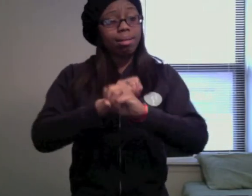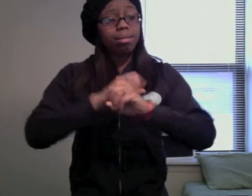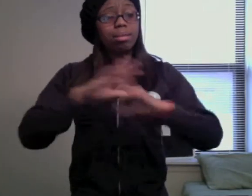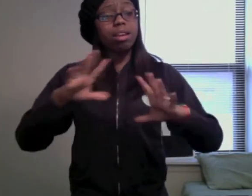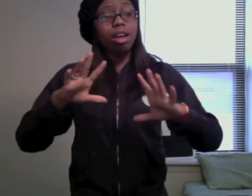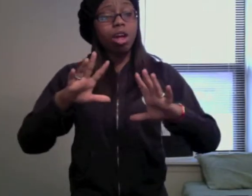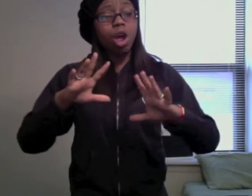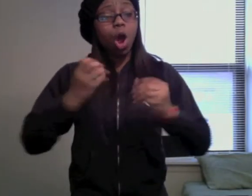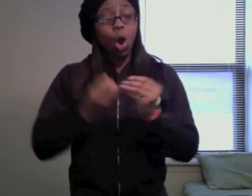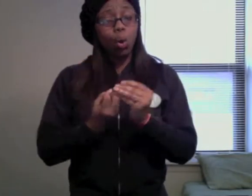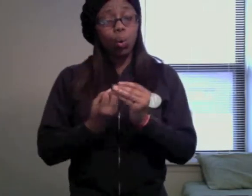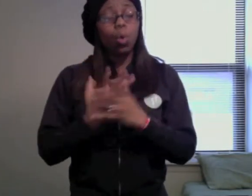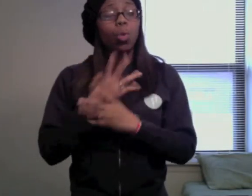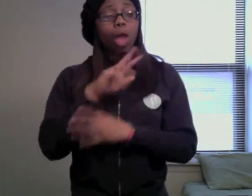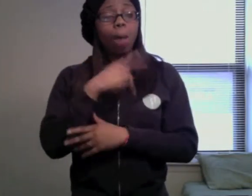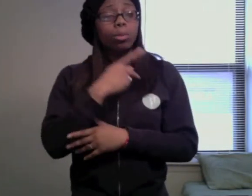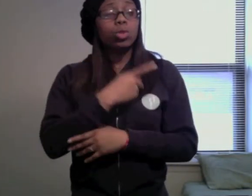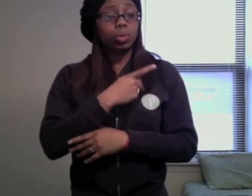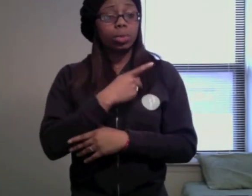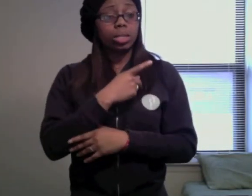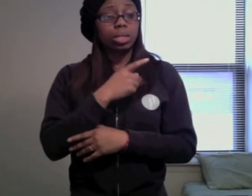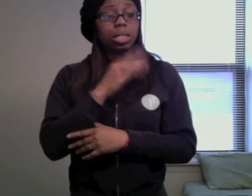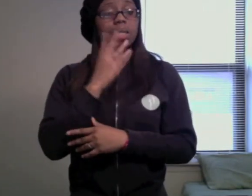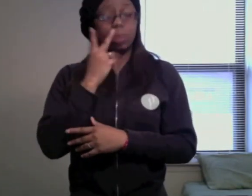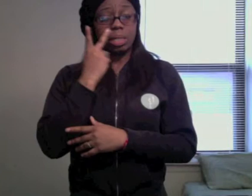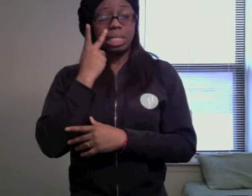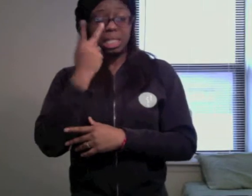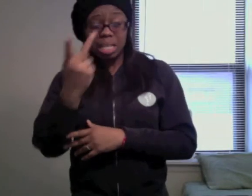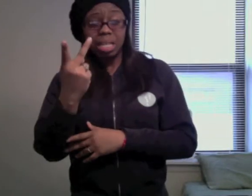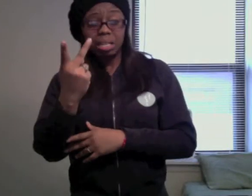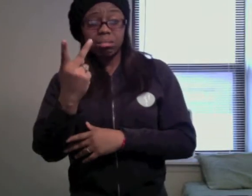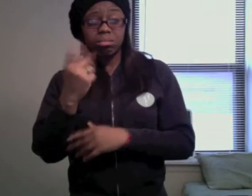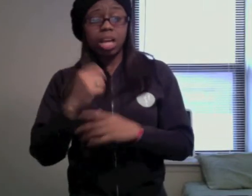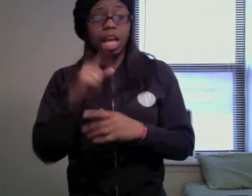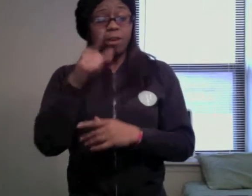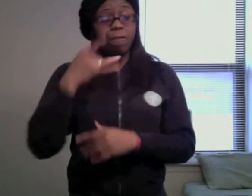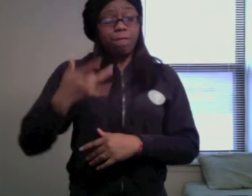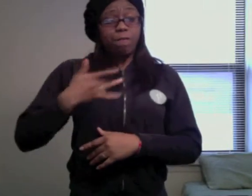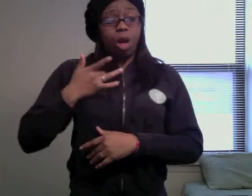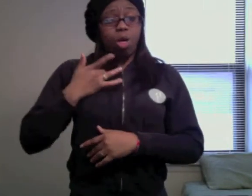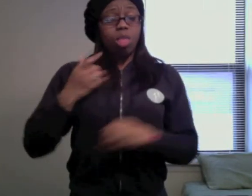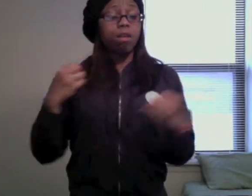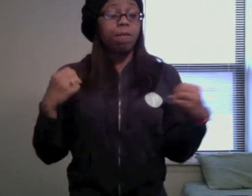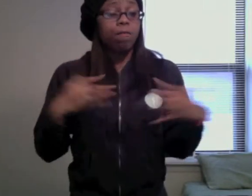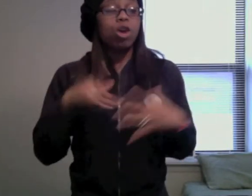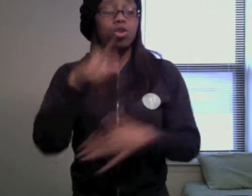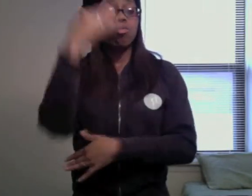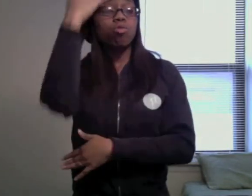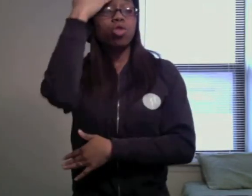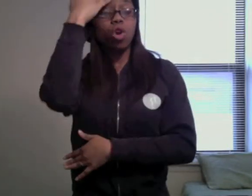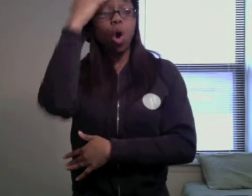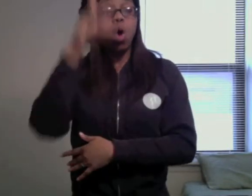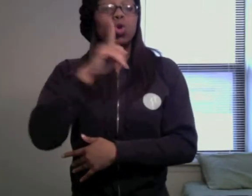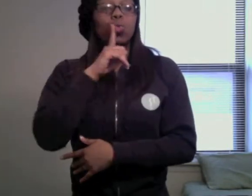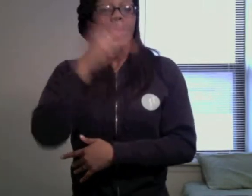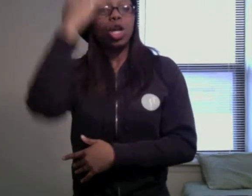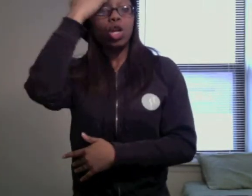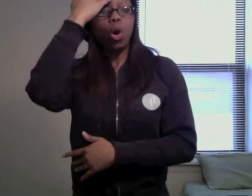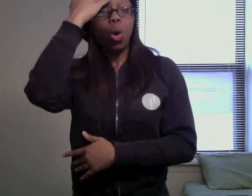growth opportunity ahead. So when you felt the fear, you would know that you're actually moving in the right